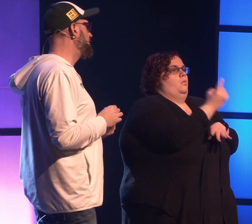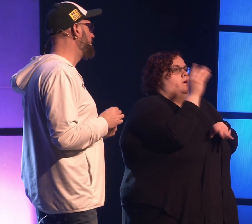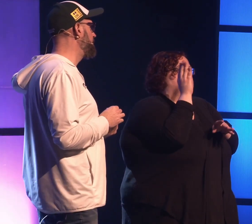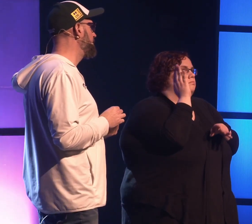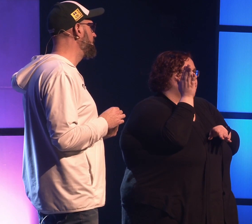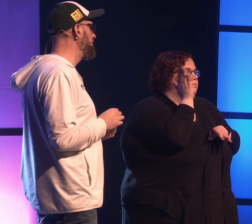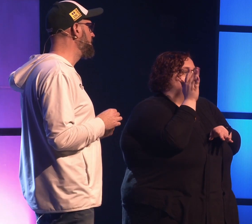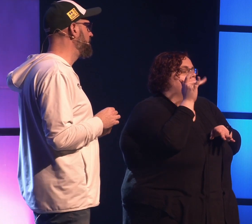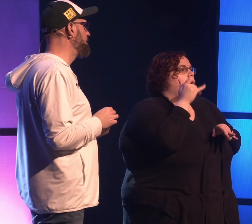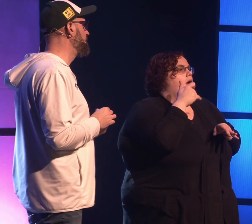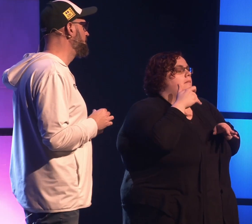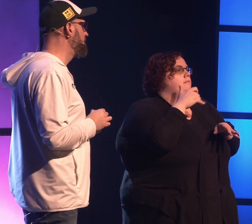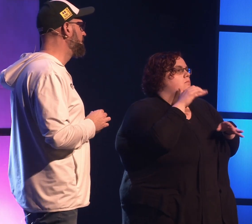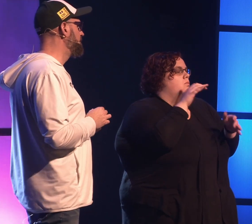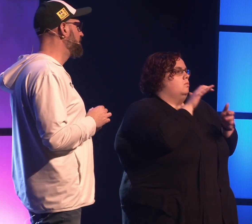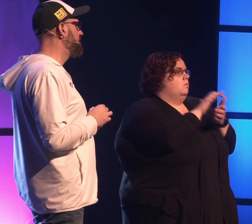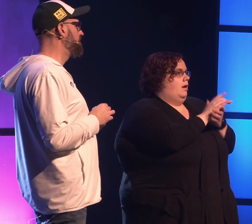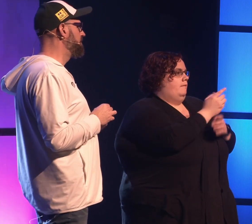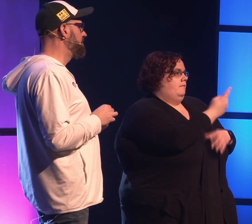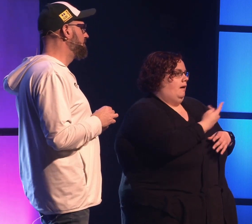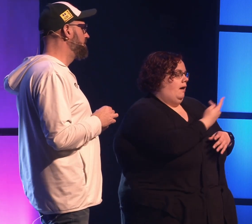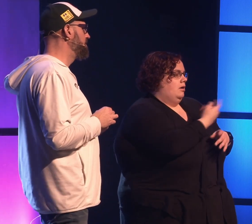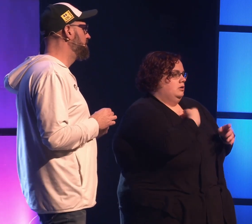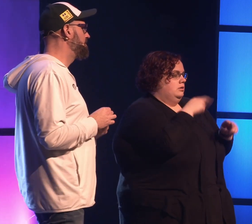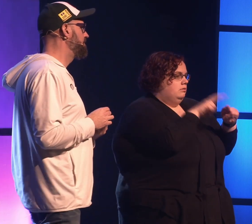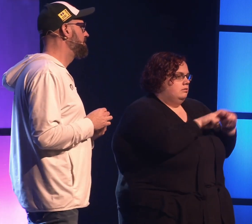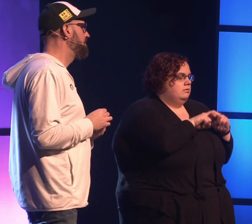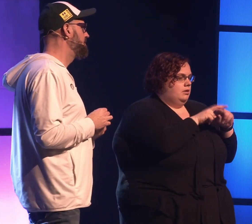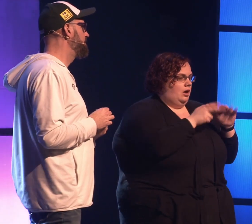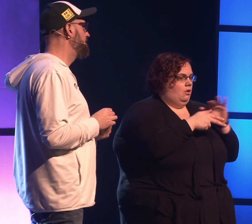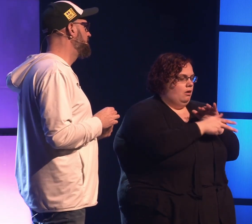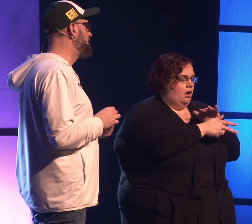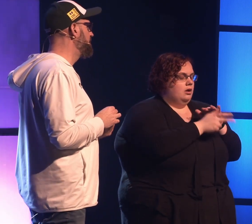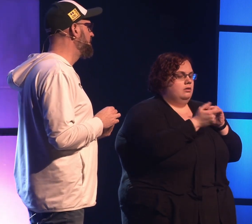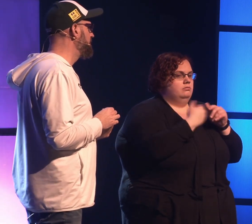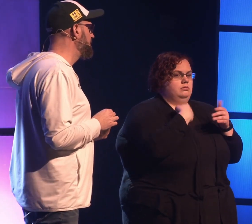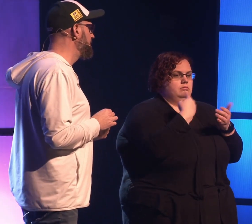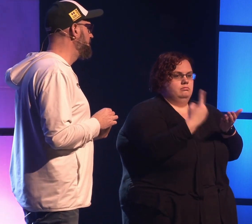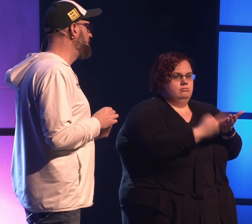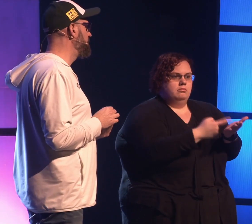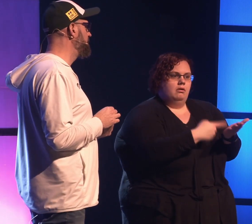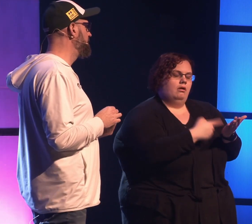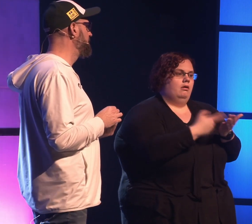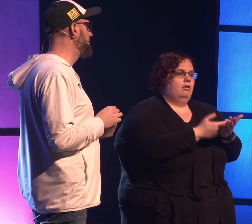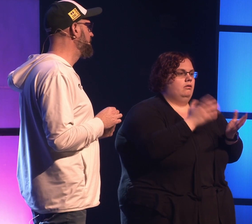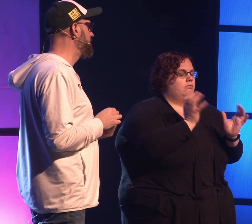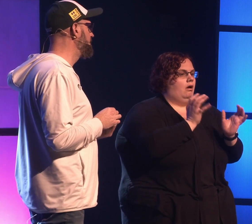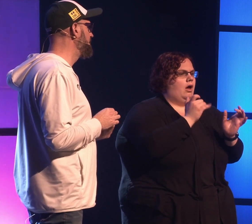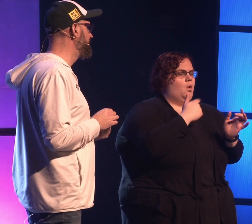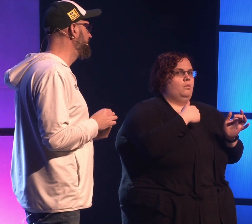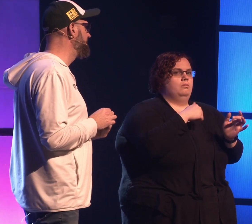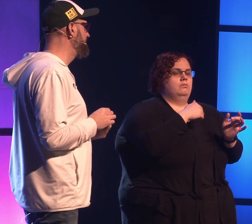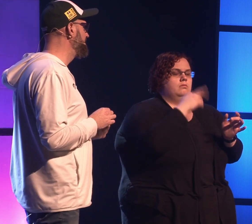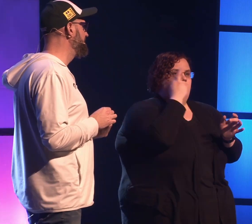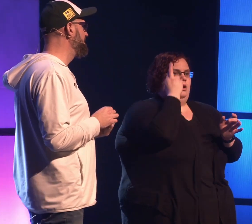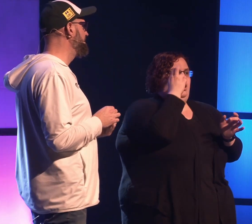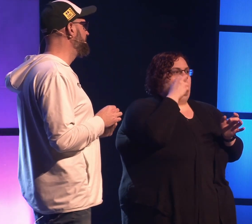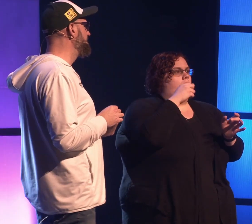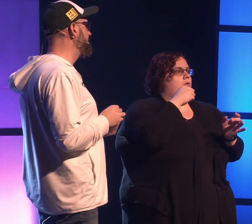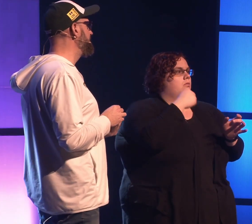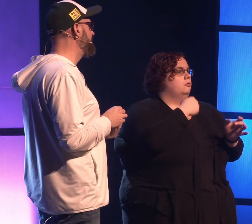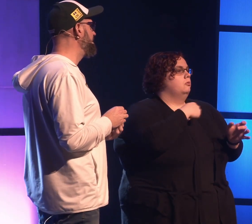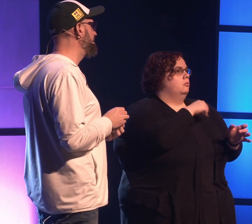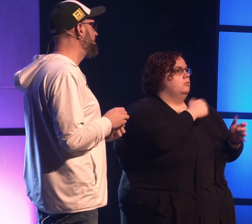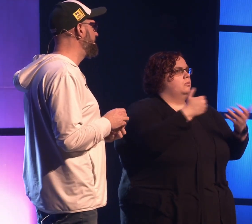and my wife and I just sat in our garage for like an hour, and we were just talking and just realizing we had some really big questions that